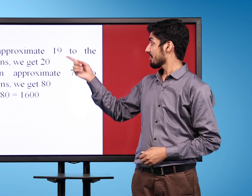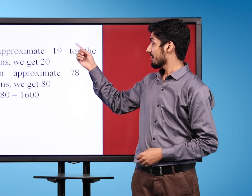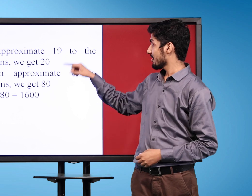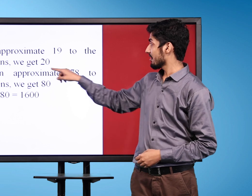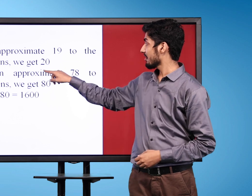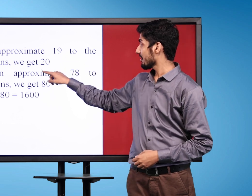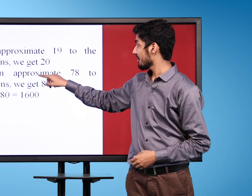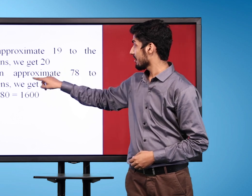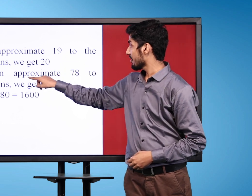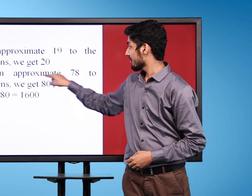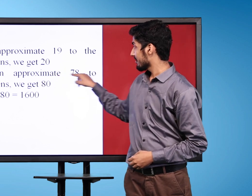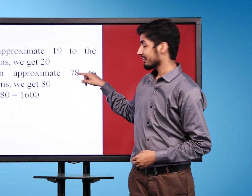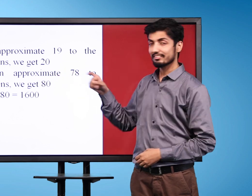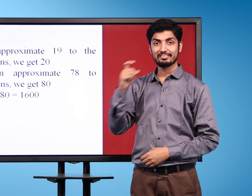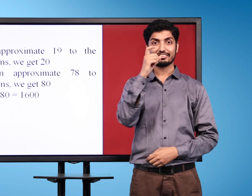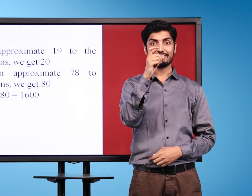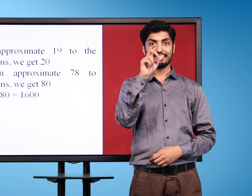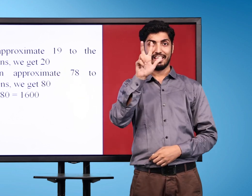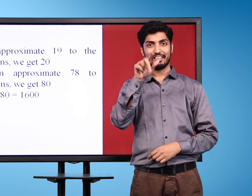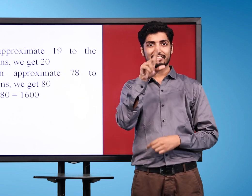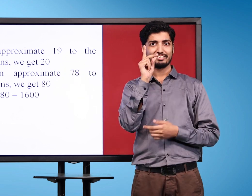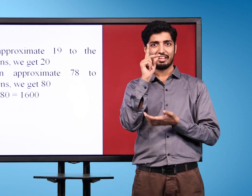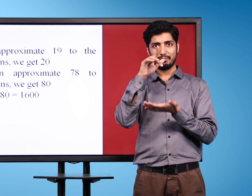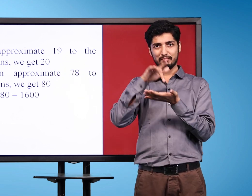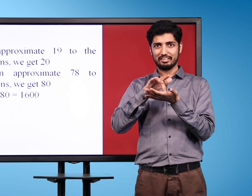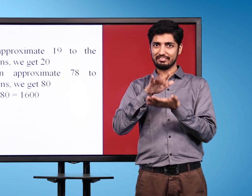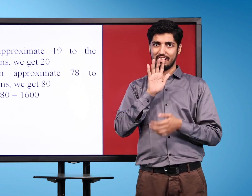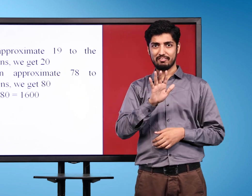And then approximate 78 to nearest tens,